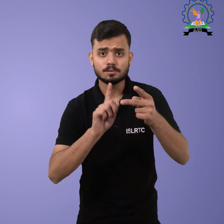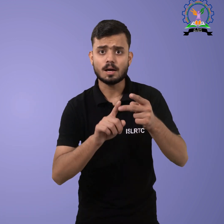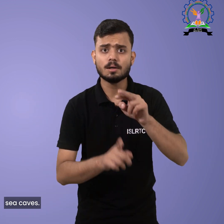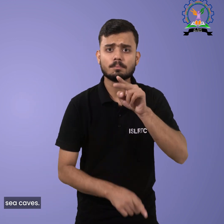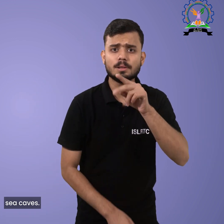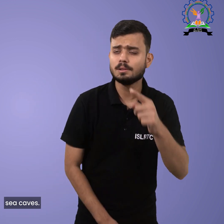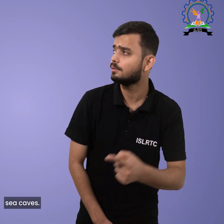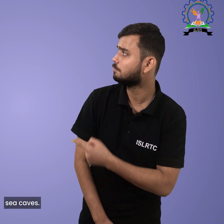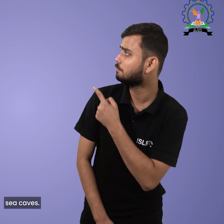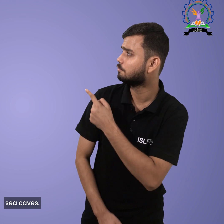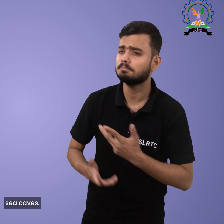Sea caves.